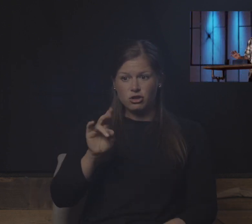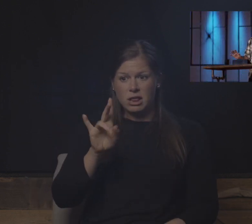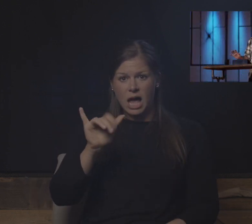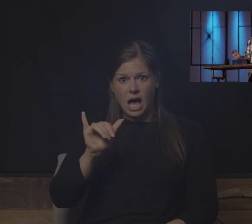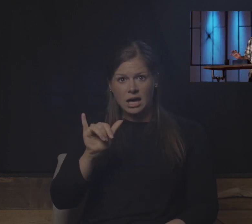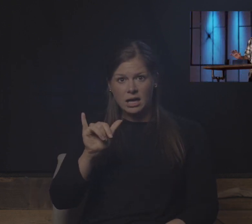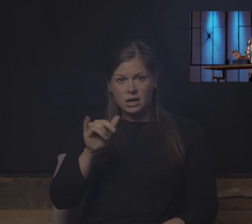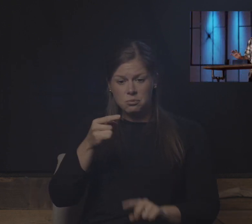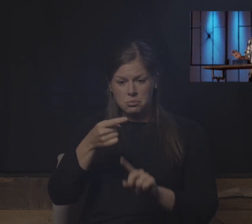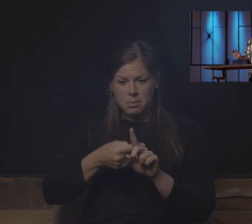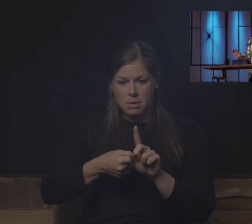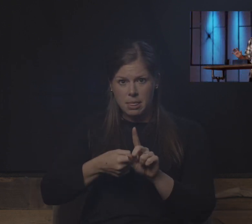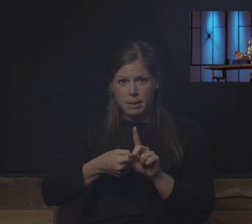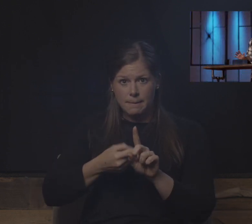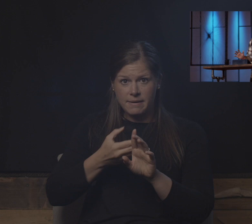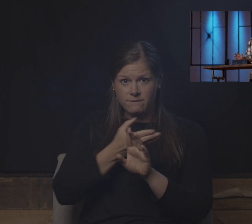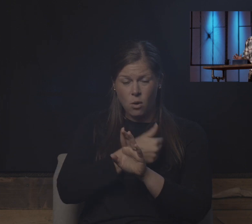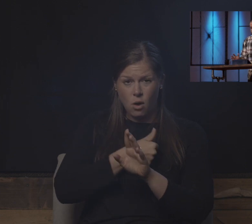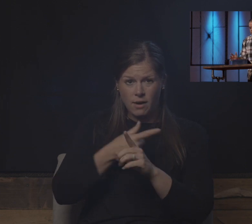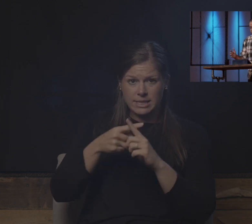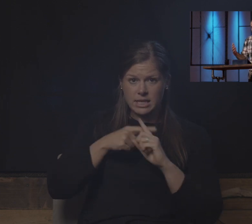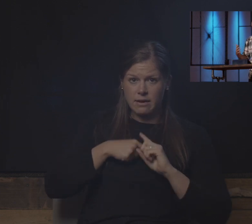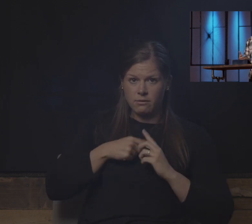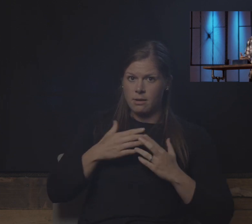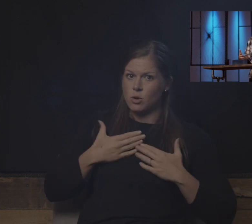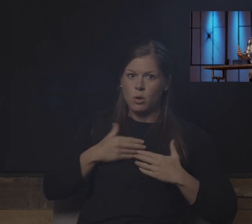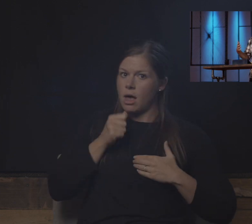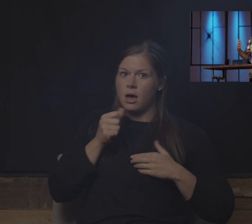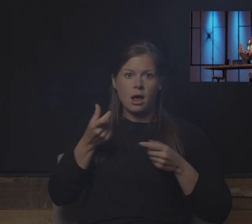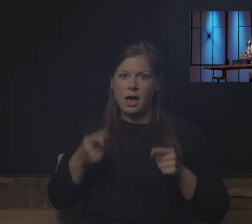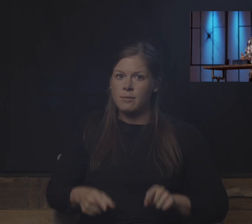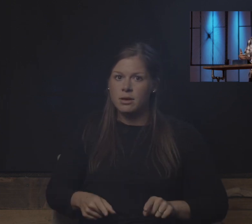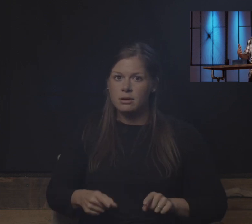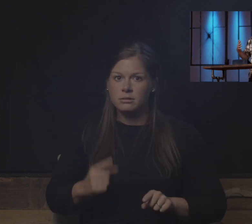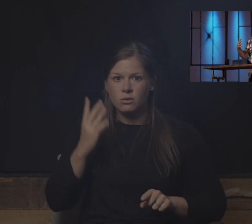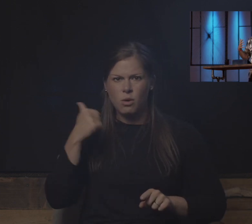Christians, we should be the most humble